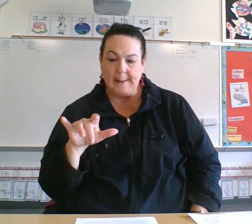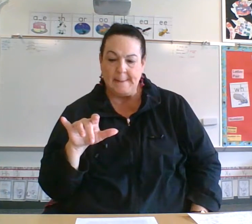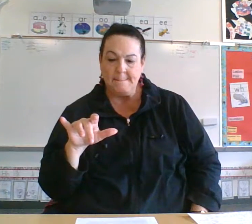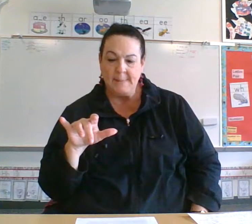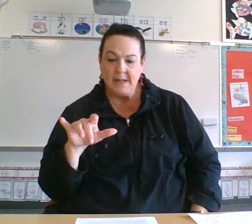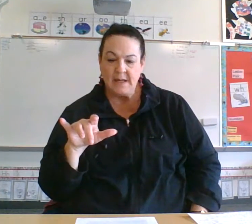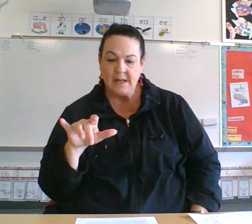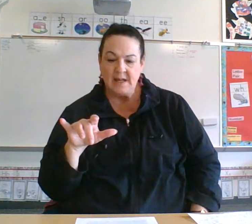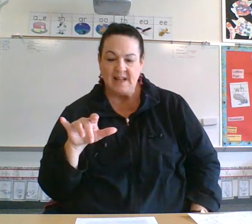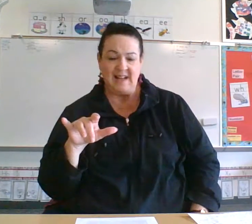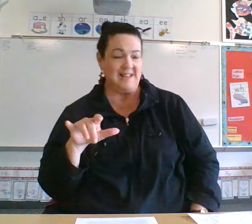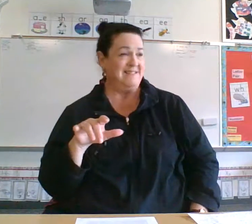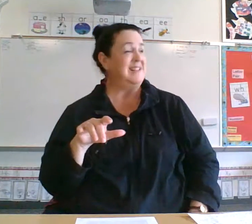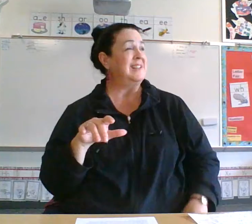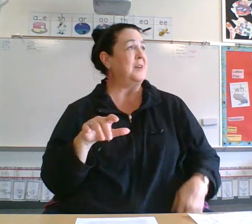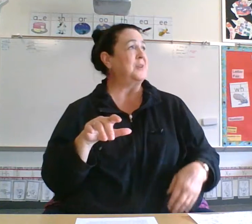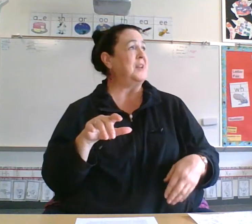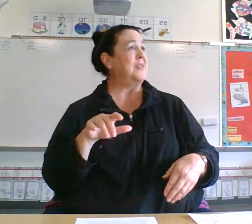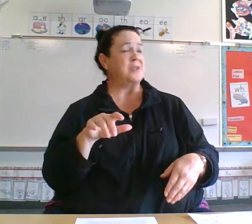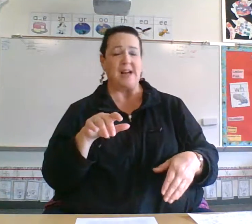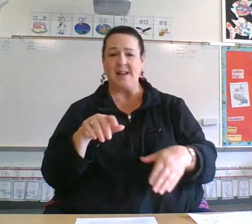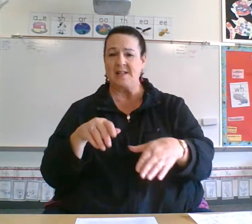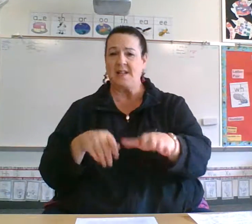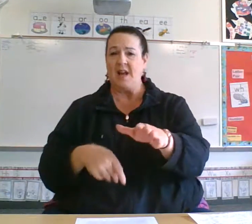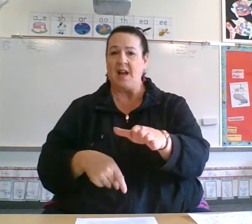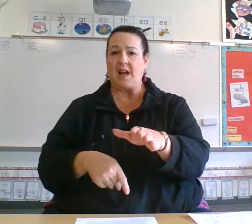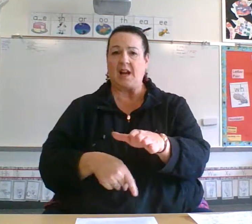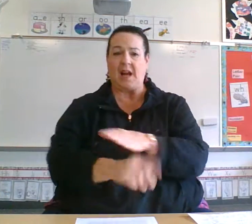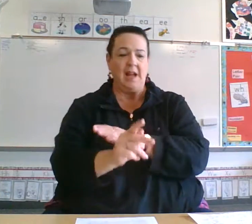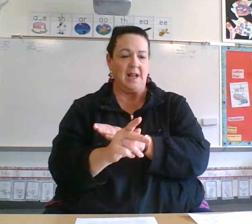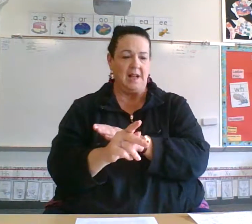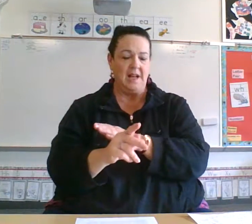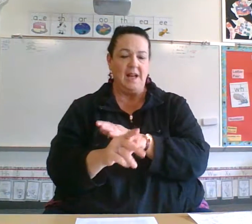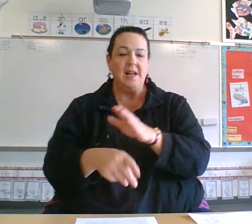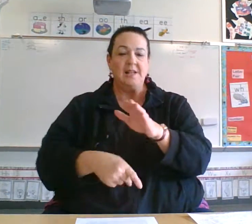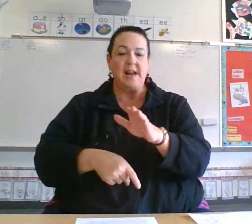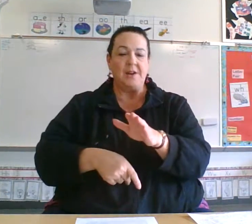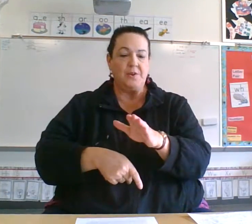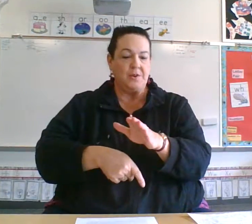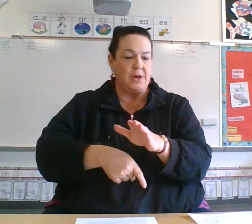And then go to the other side is kill. Now you go